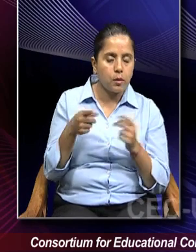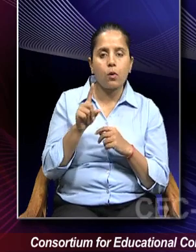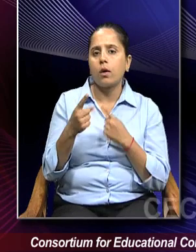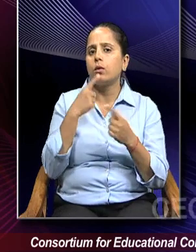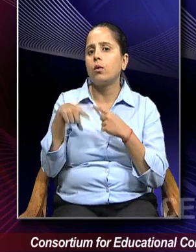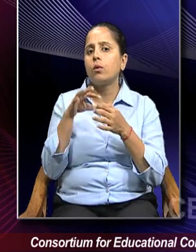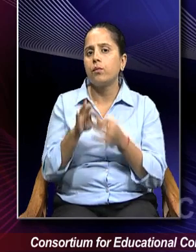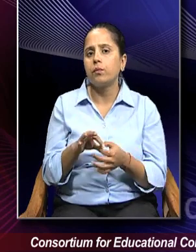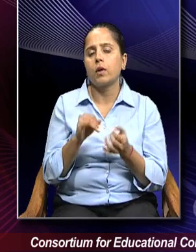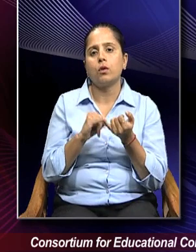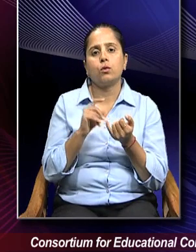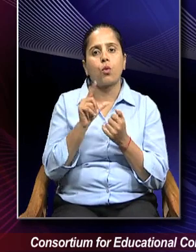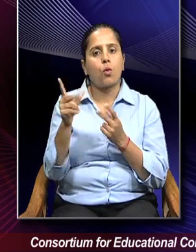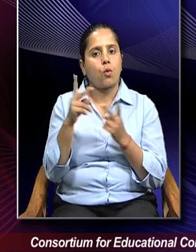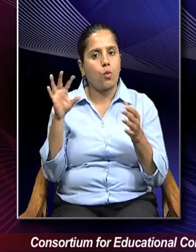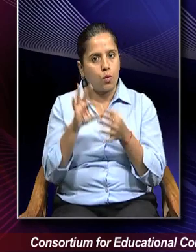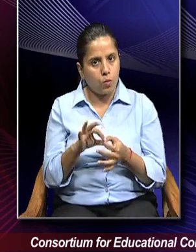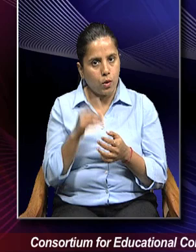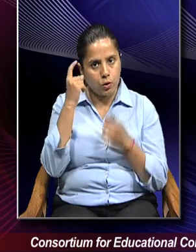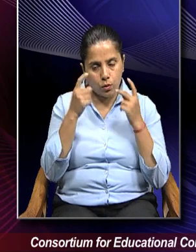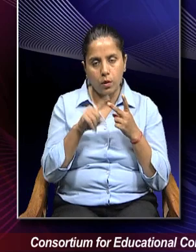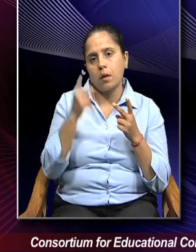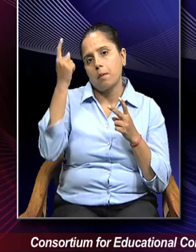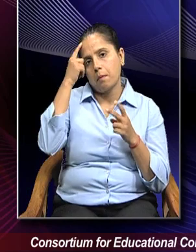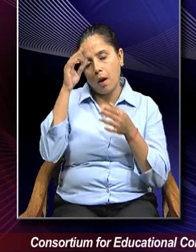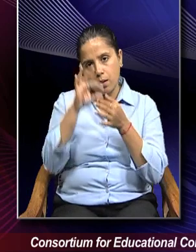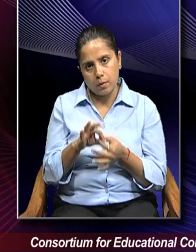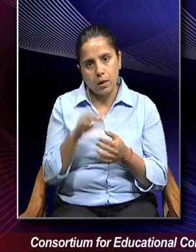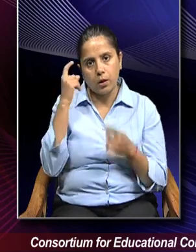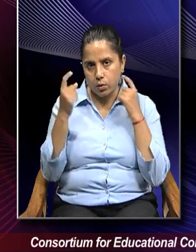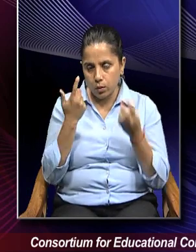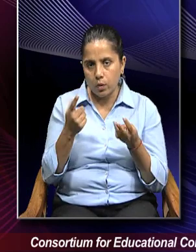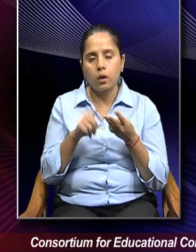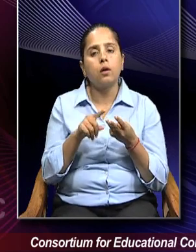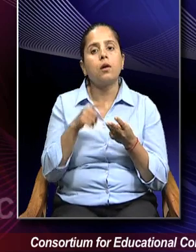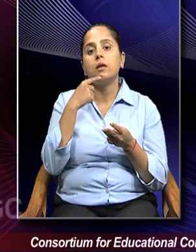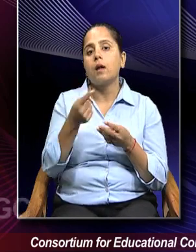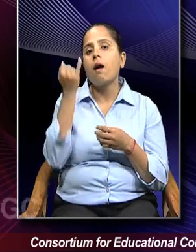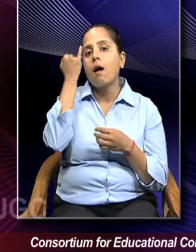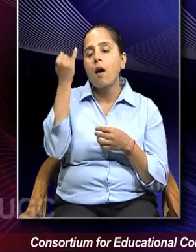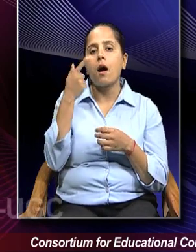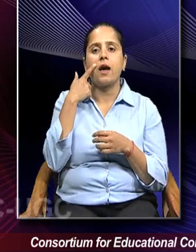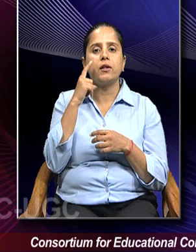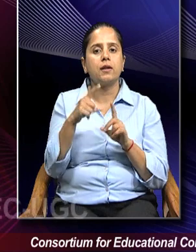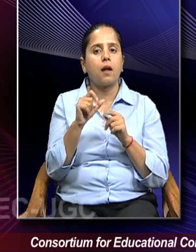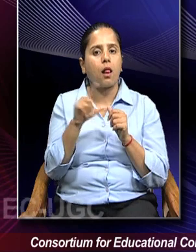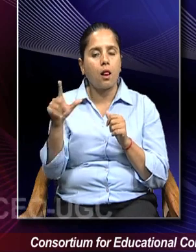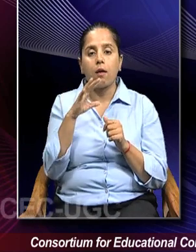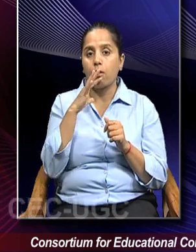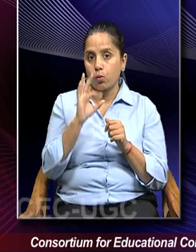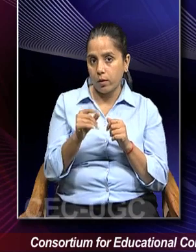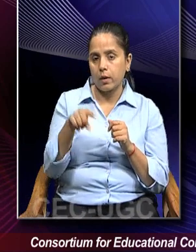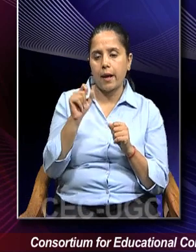talking about soul based thought, another is talking about mind based thought, and third one talks about the ideal, real, dualistic thought, where we